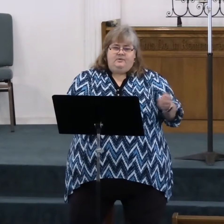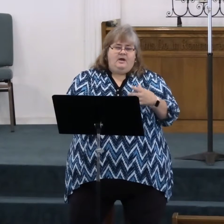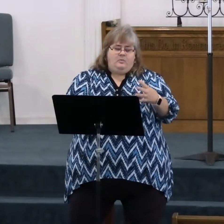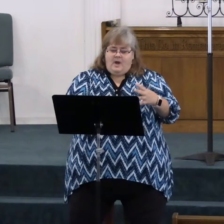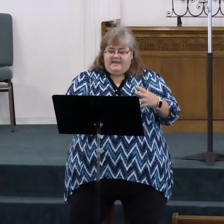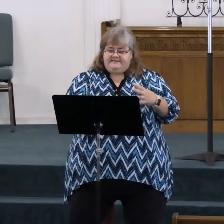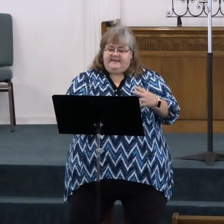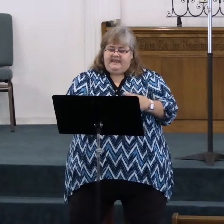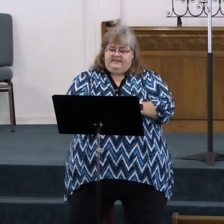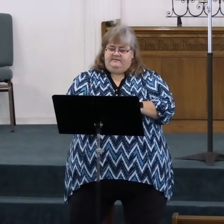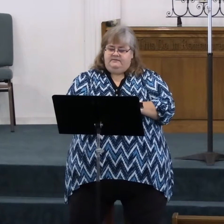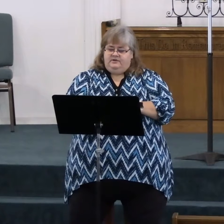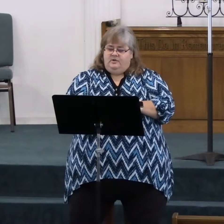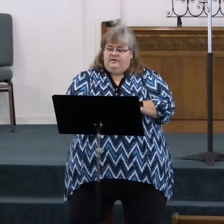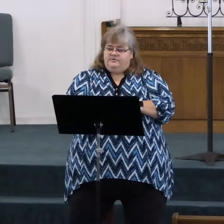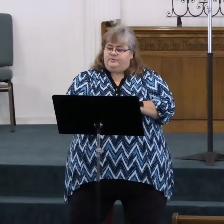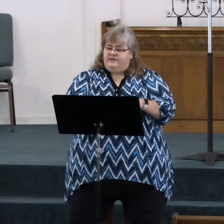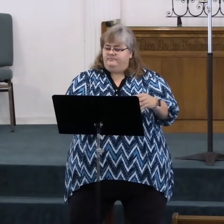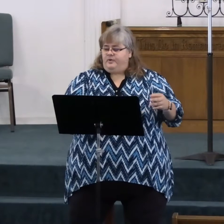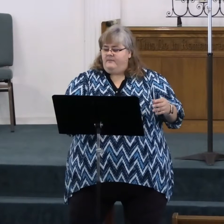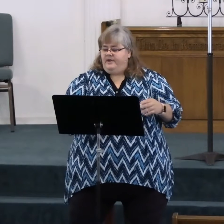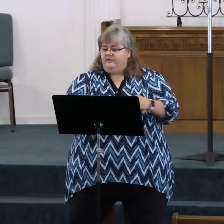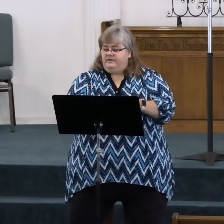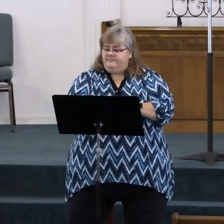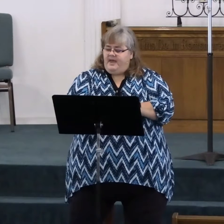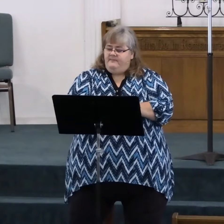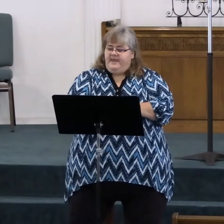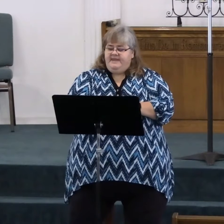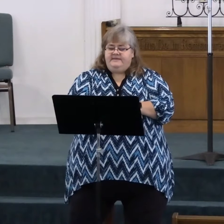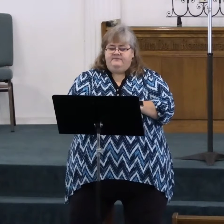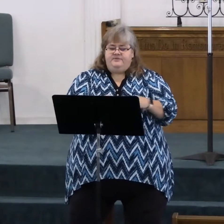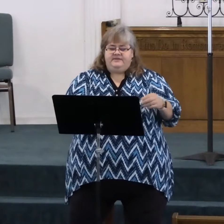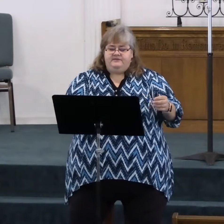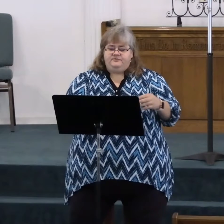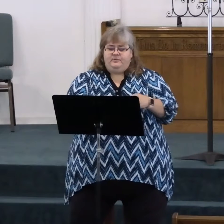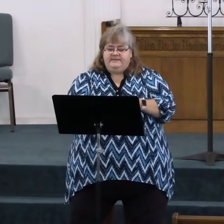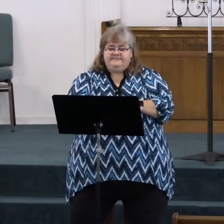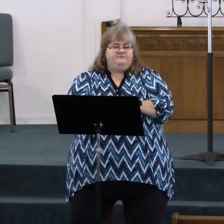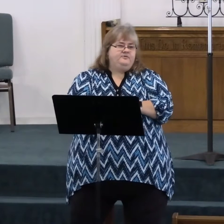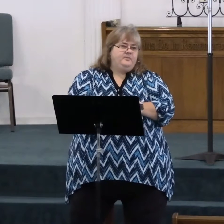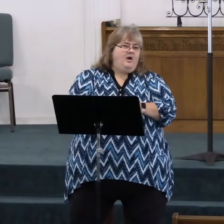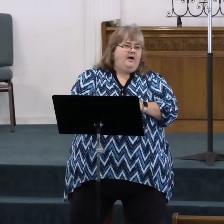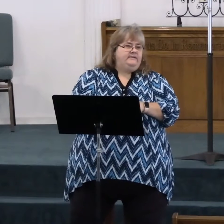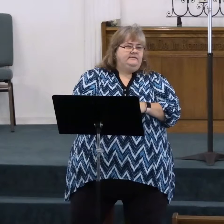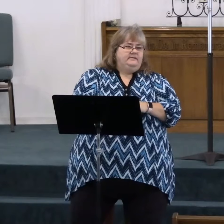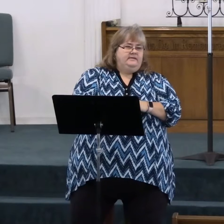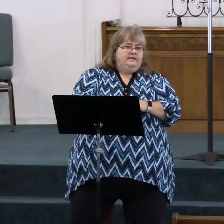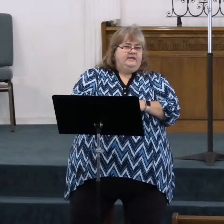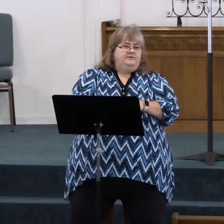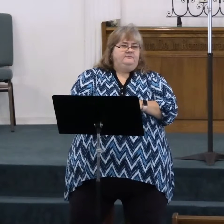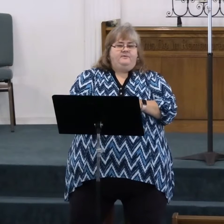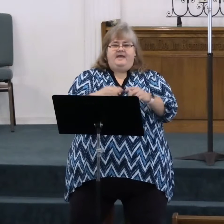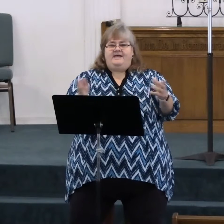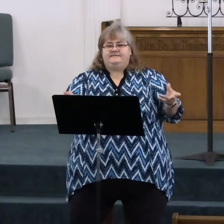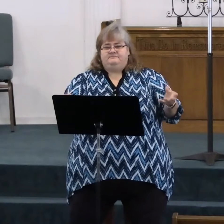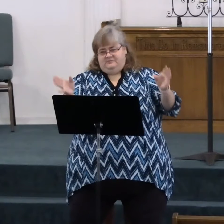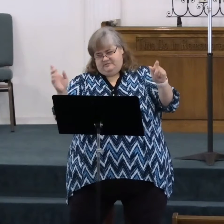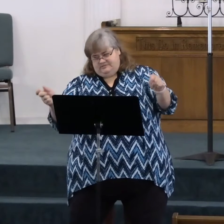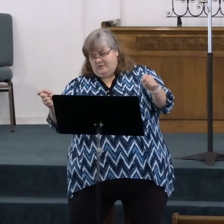a wise saying. It was written primarily by a man given the gift of wisdom from God. And if, as to